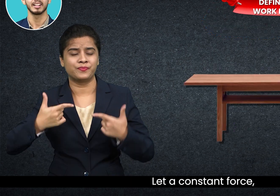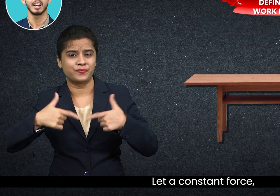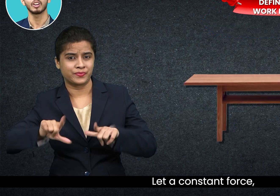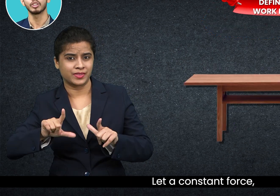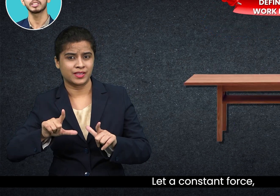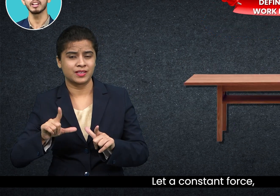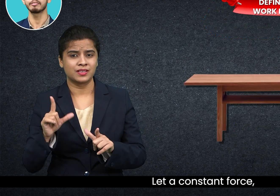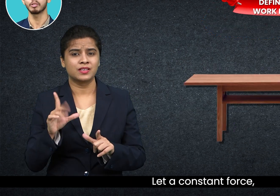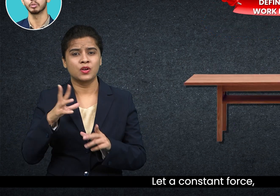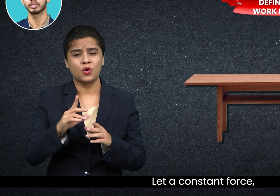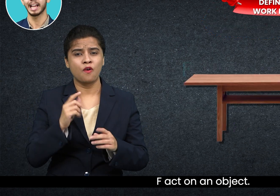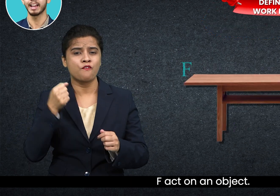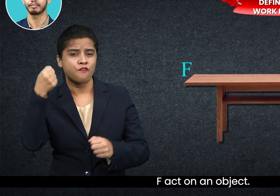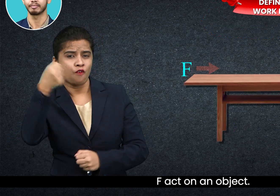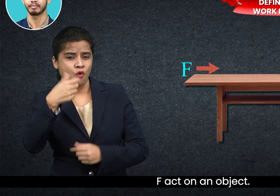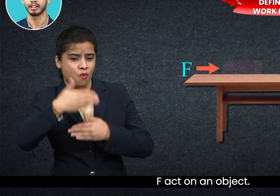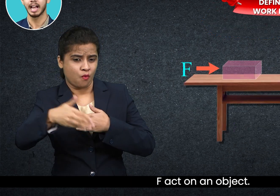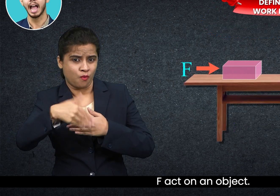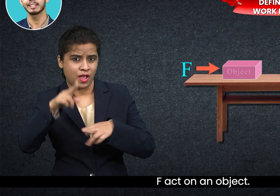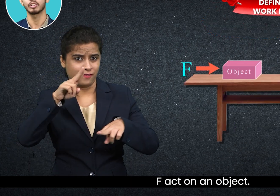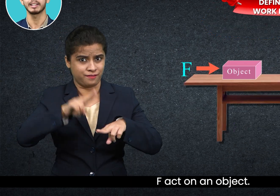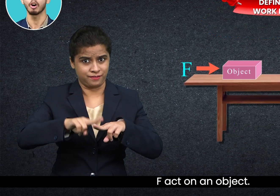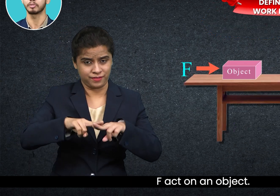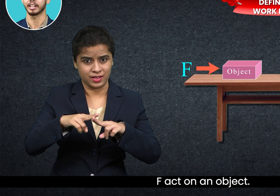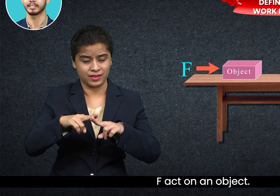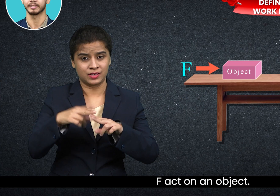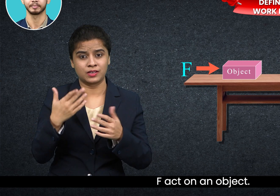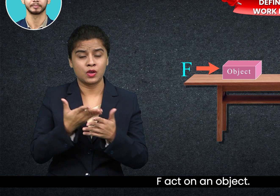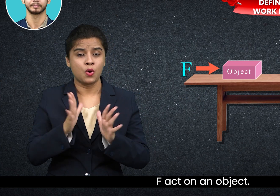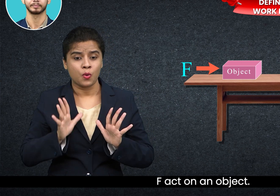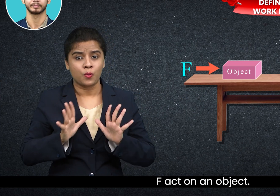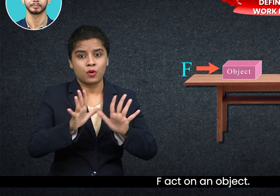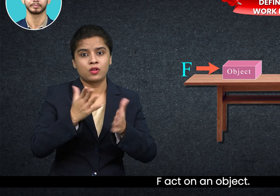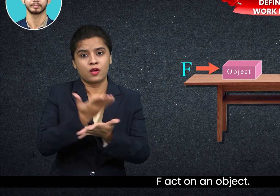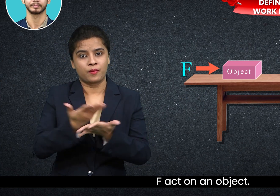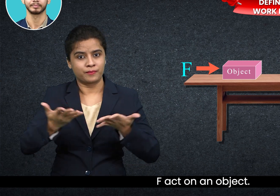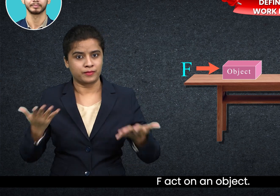Let a constant force F act on an object.